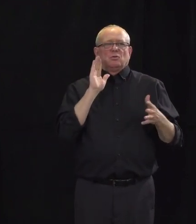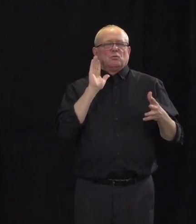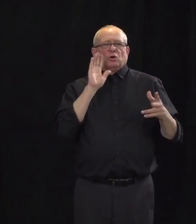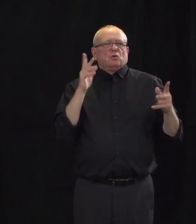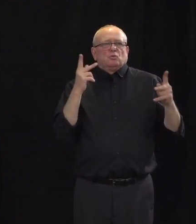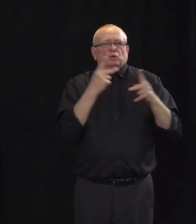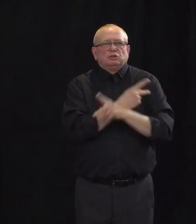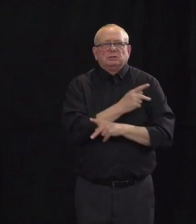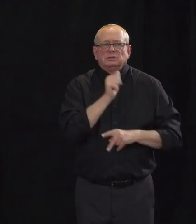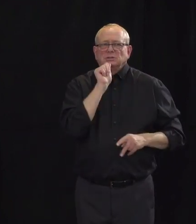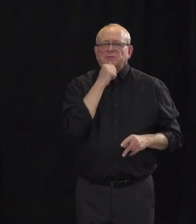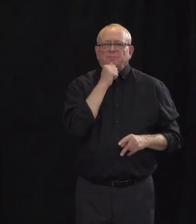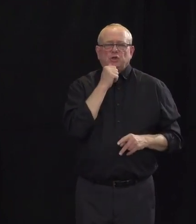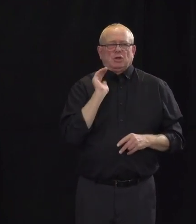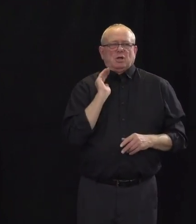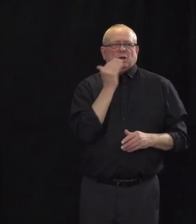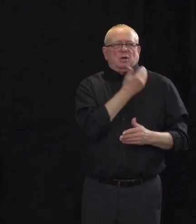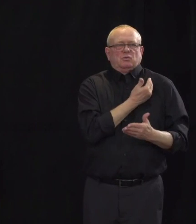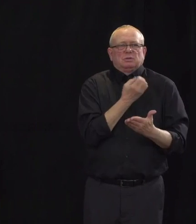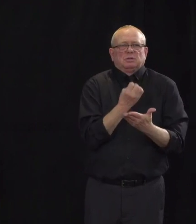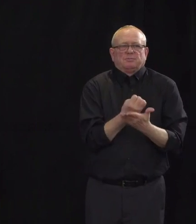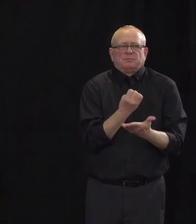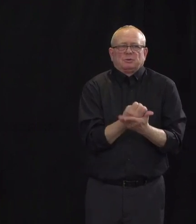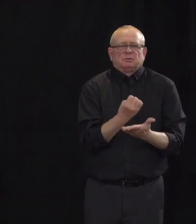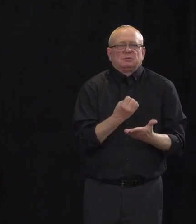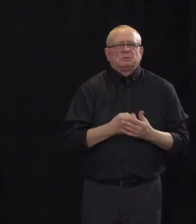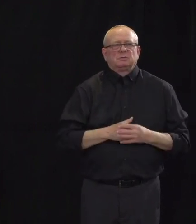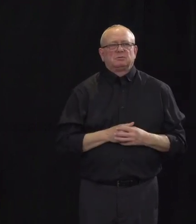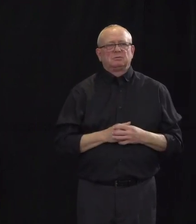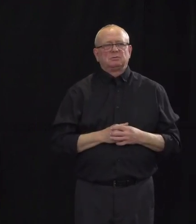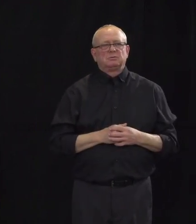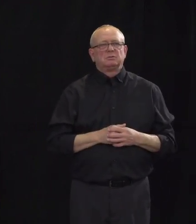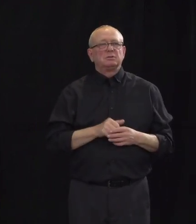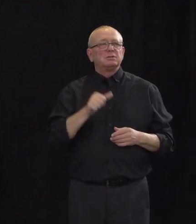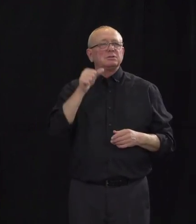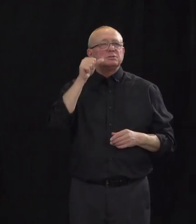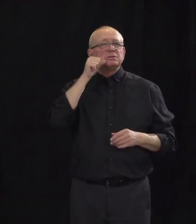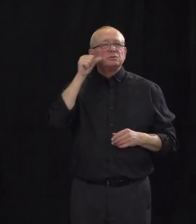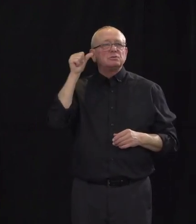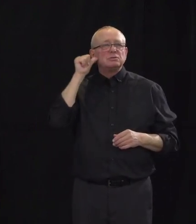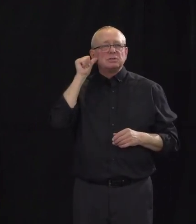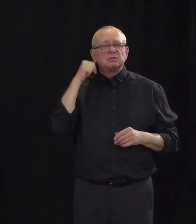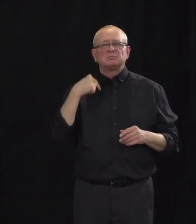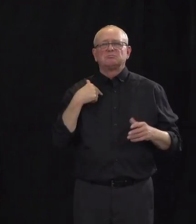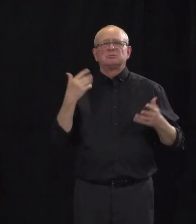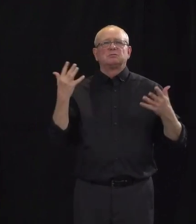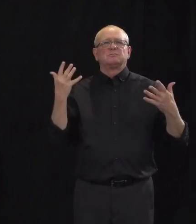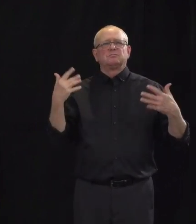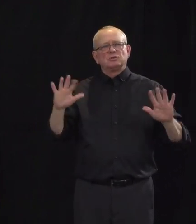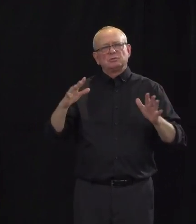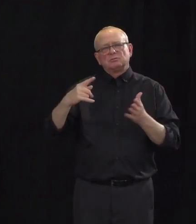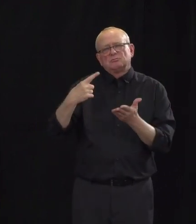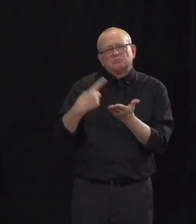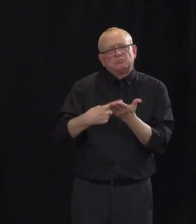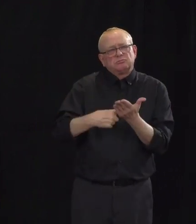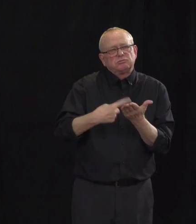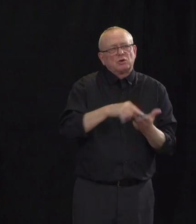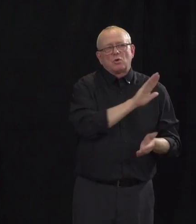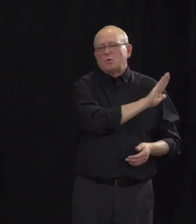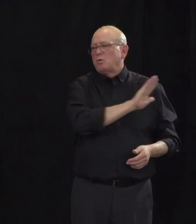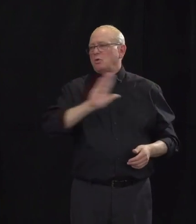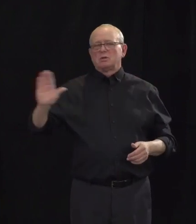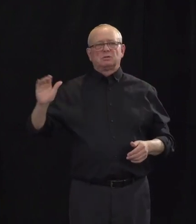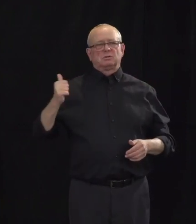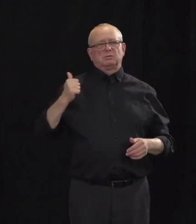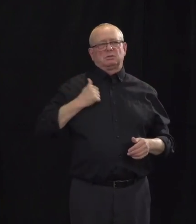Yesterday, I spoke to all 12 of my colleagues, premiers of the provinces and territories, and I want to pass on to Albertans how touched